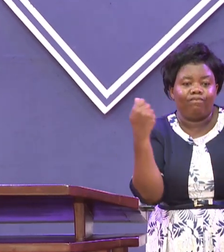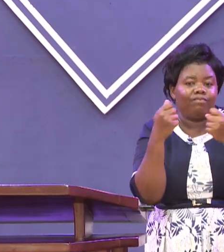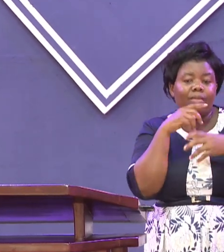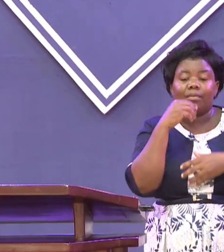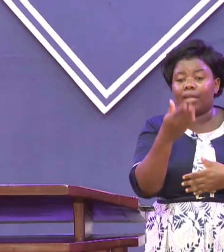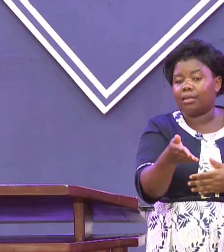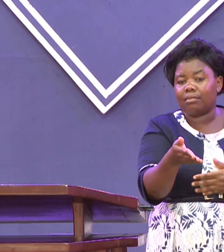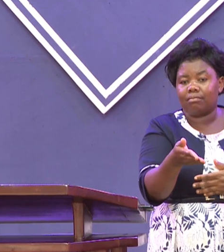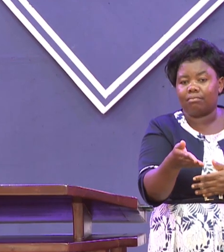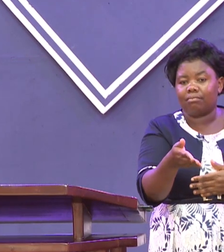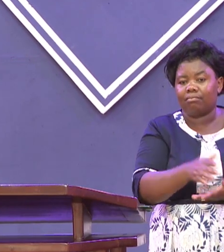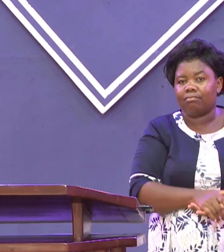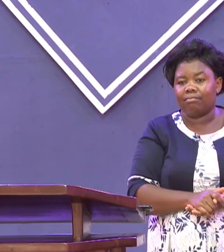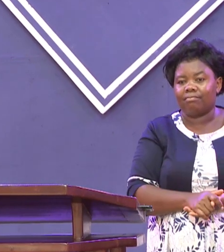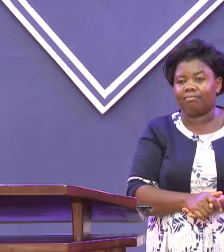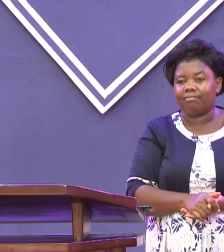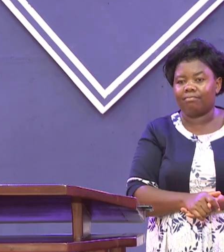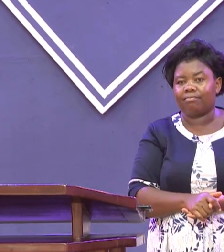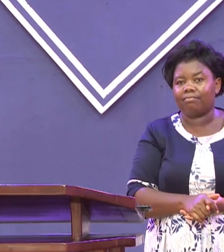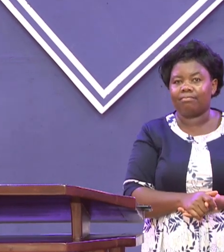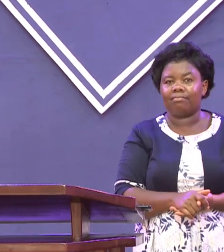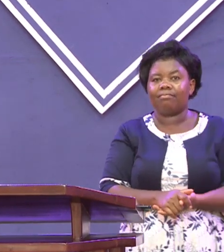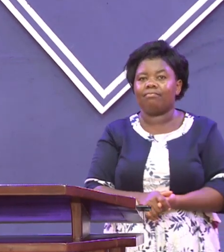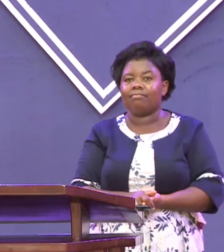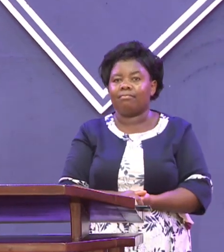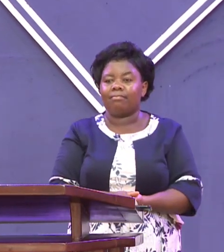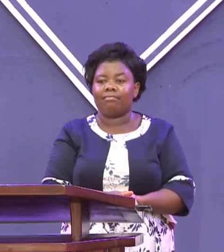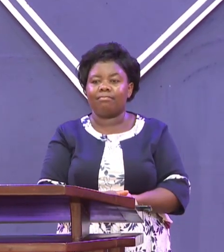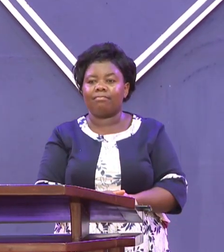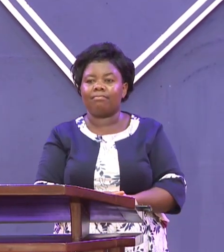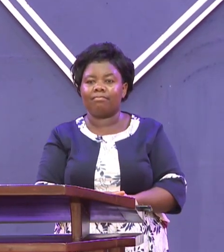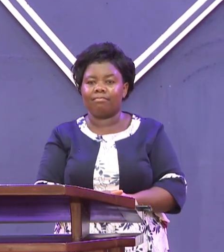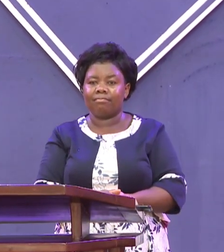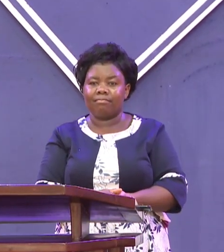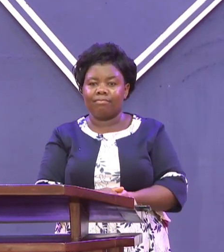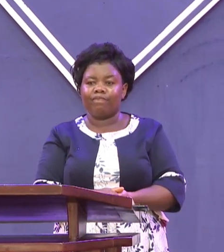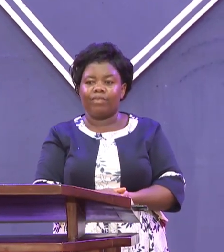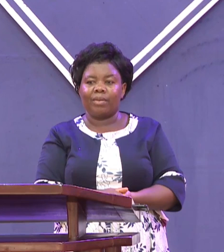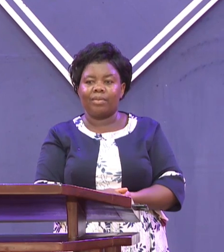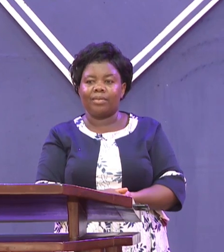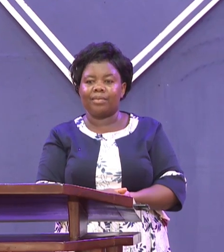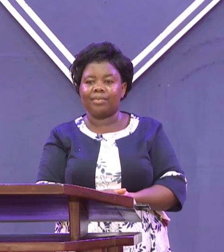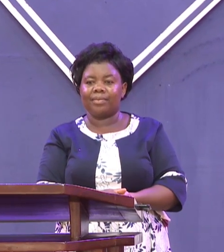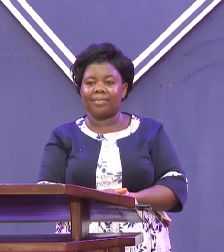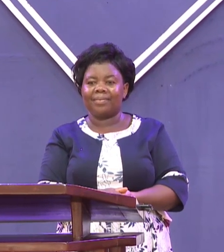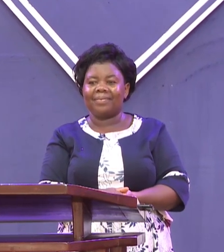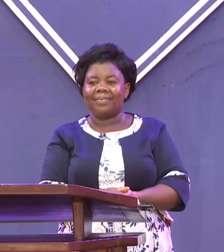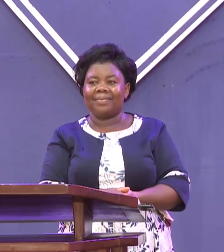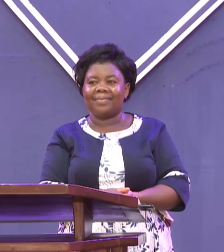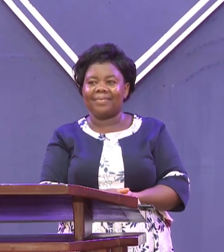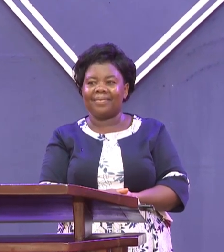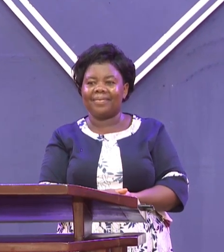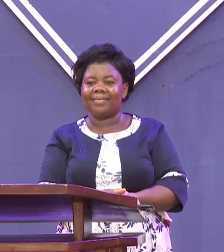the graveyard, and we grew up knowing that whenever you see those graveyards, there is a musezi. A